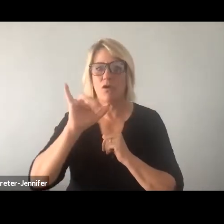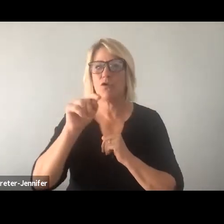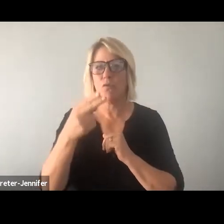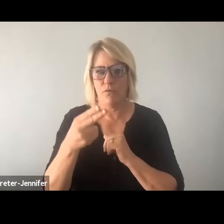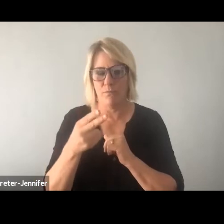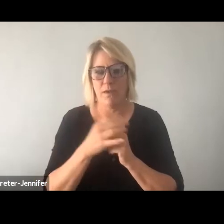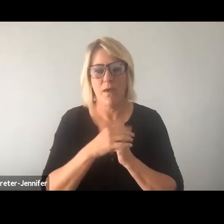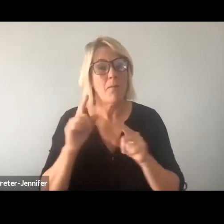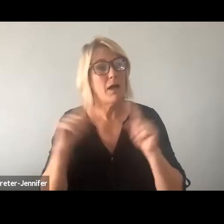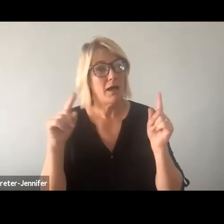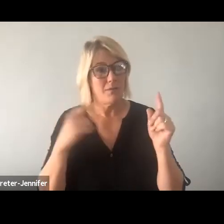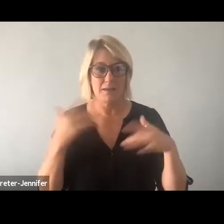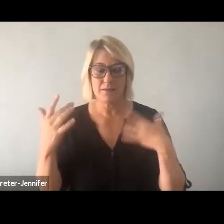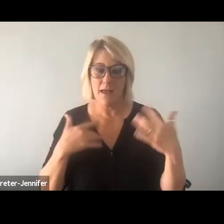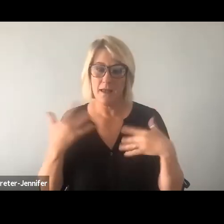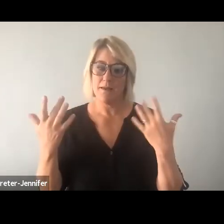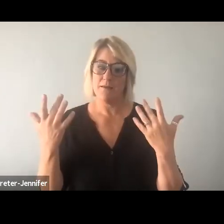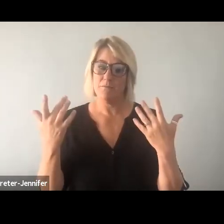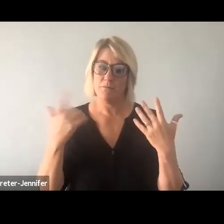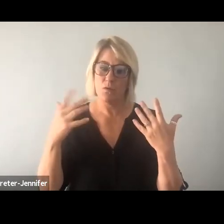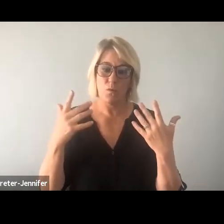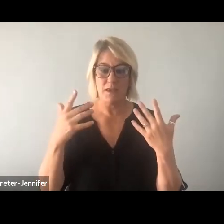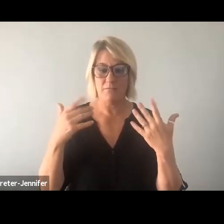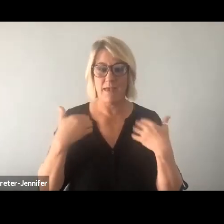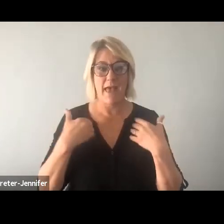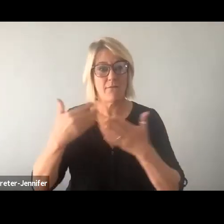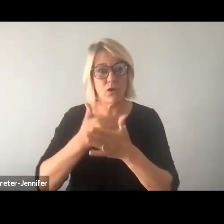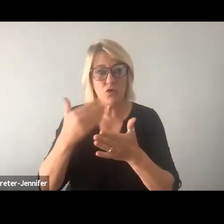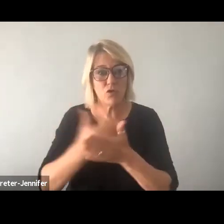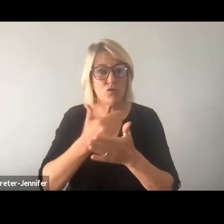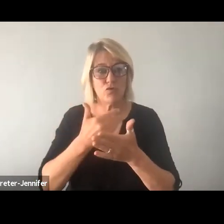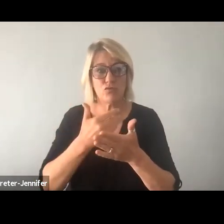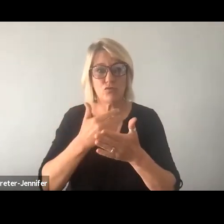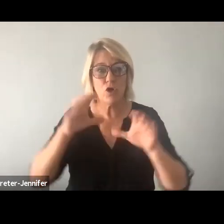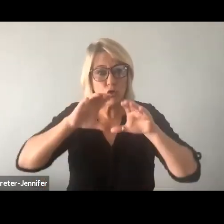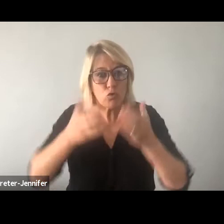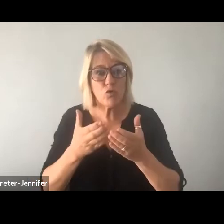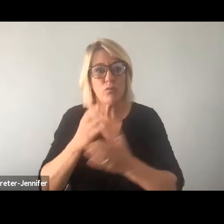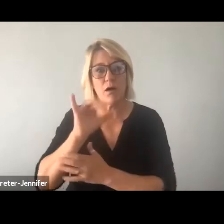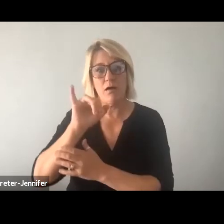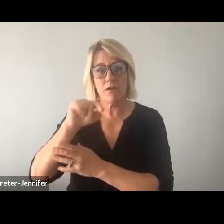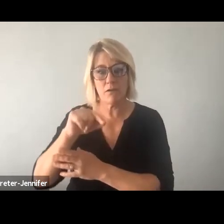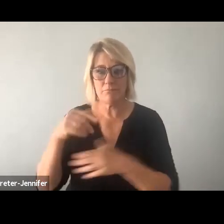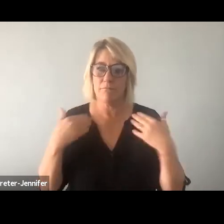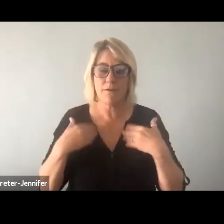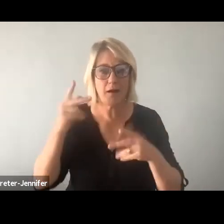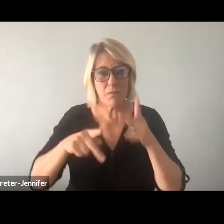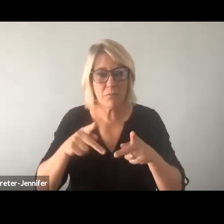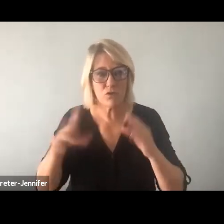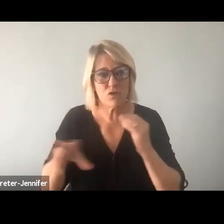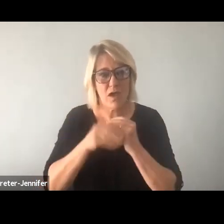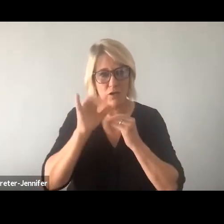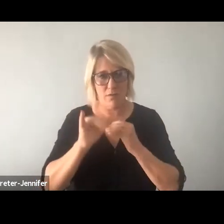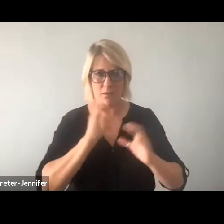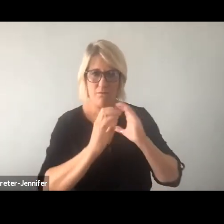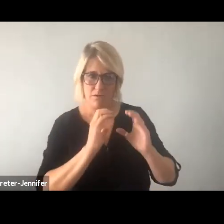But I'm excited that we are pulling in a whole new round of young people this year to add to those conversations, to add